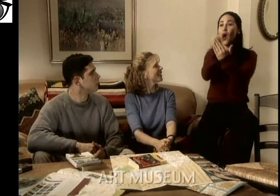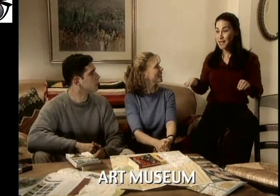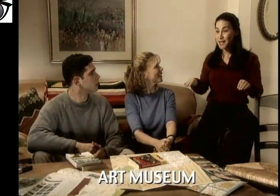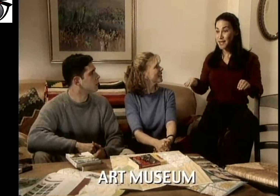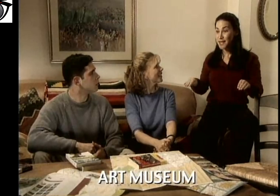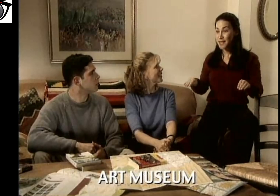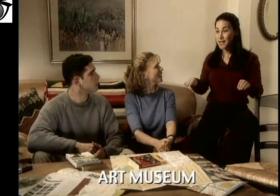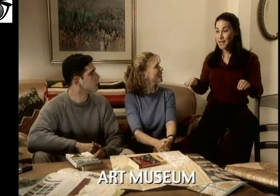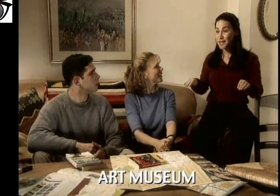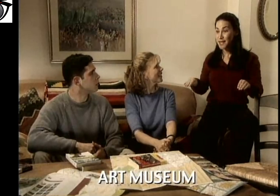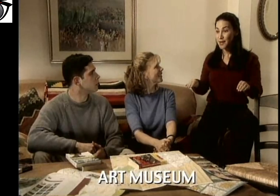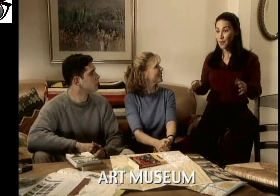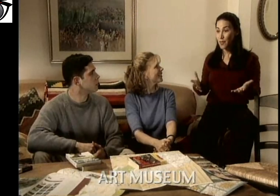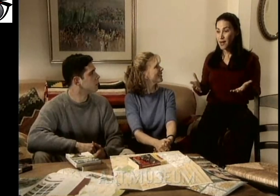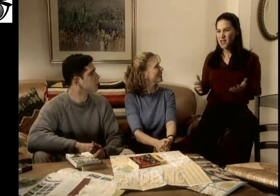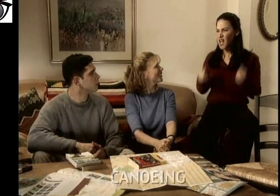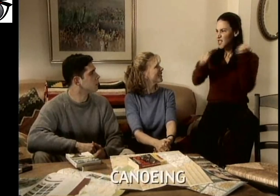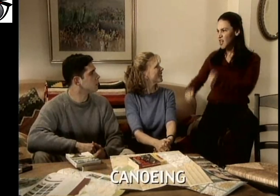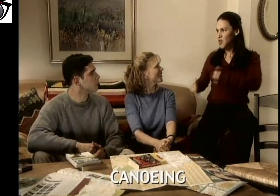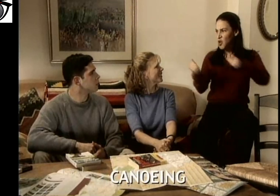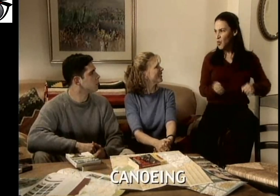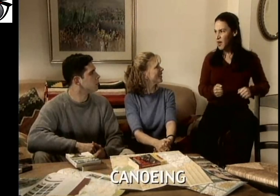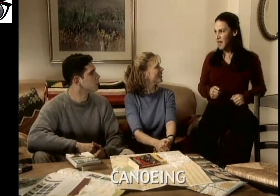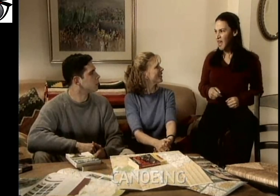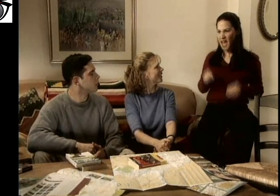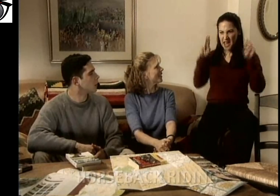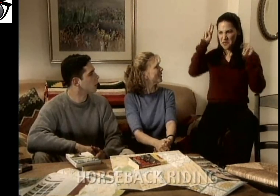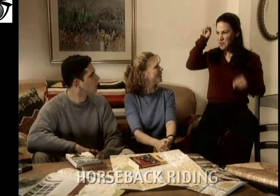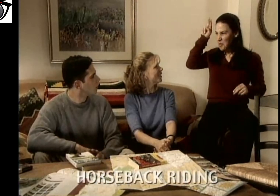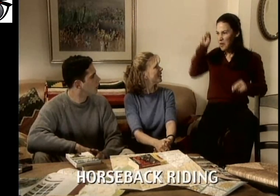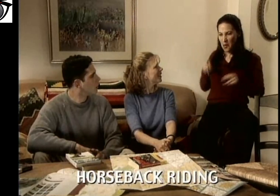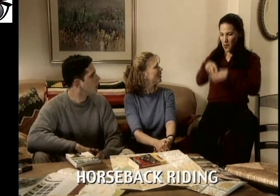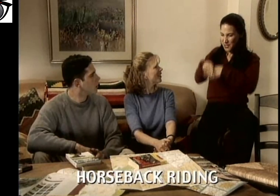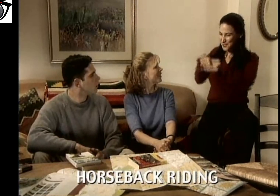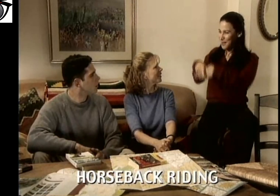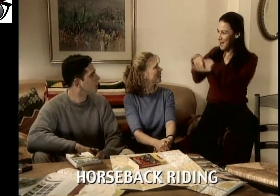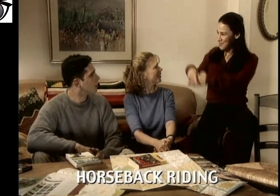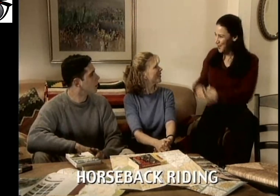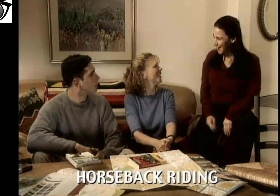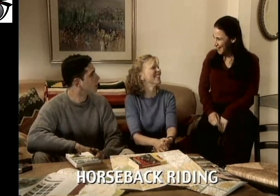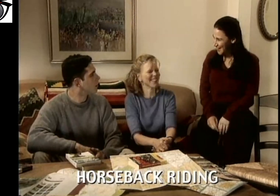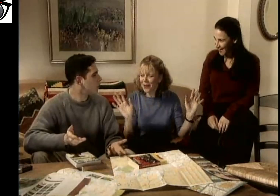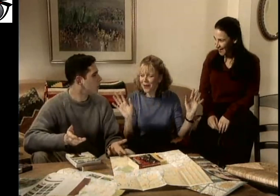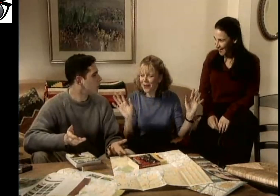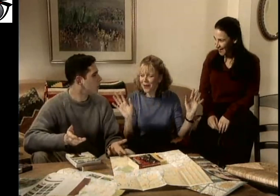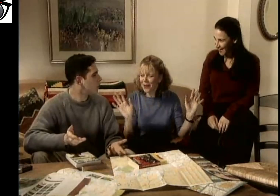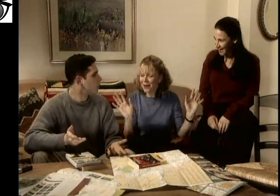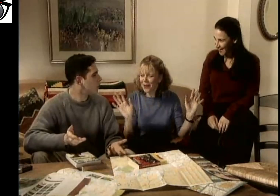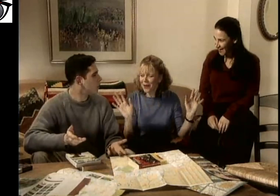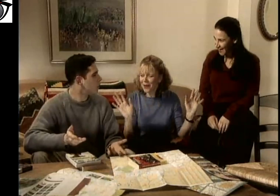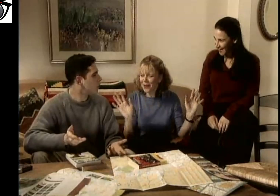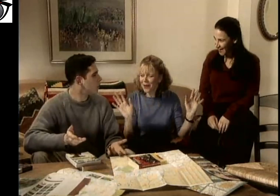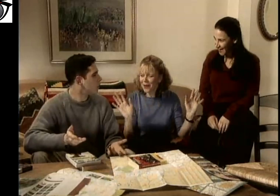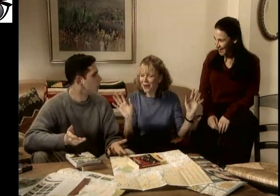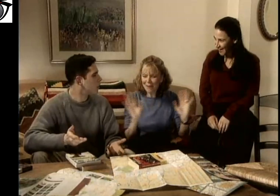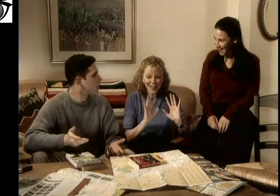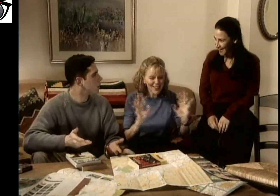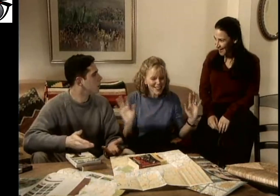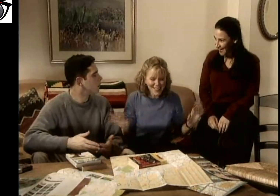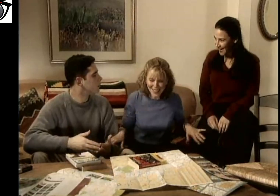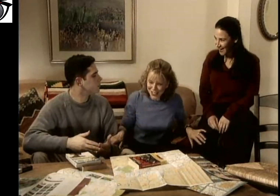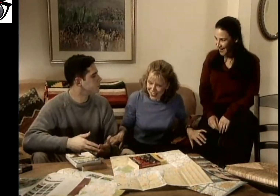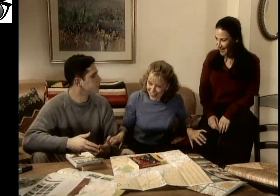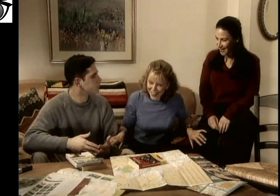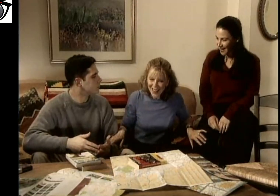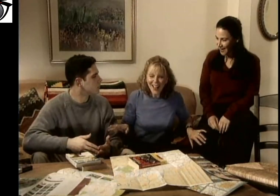movies, and art museum. Not canoeing and horseback riding. Well, before we